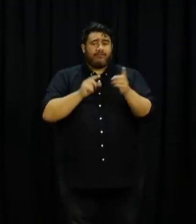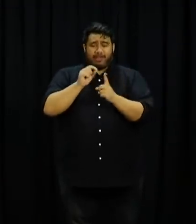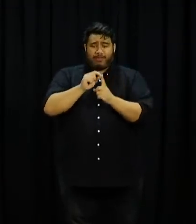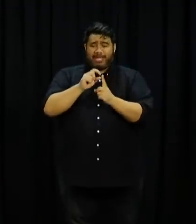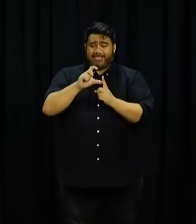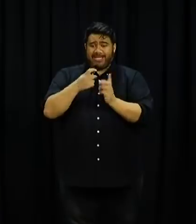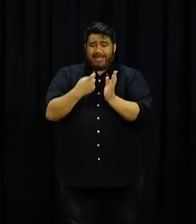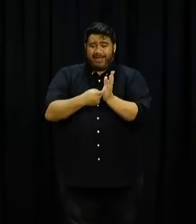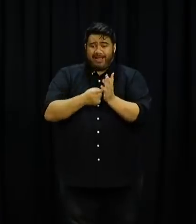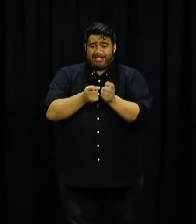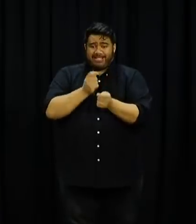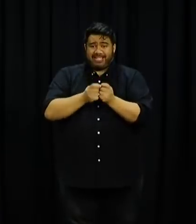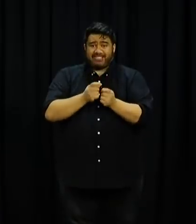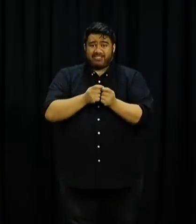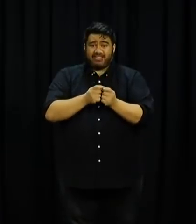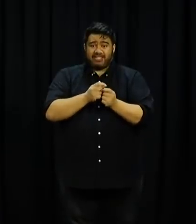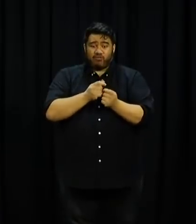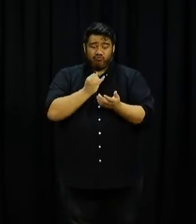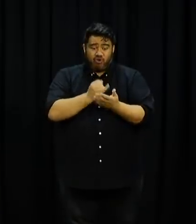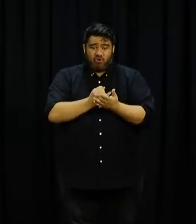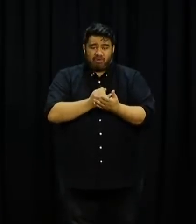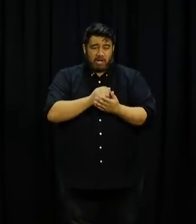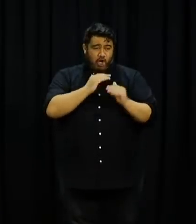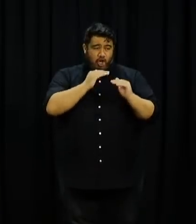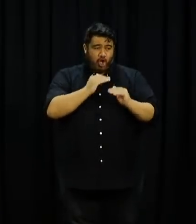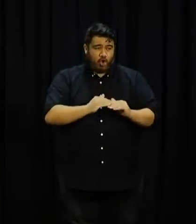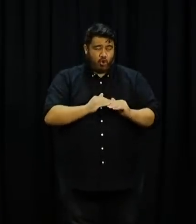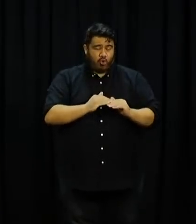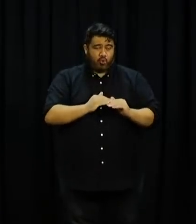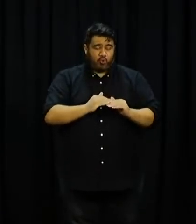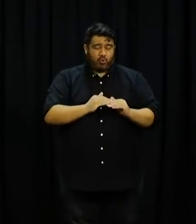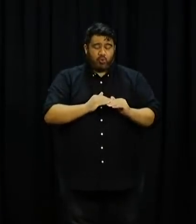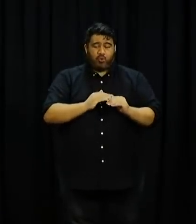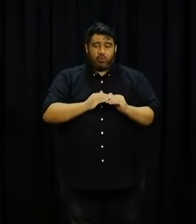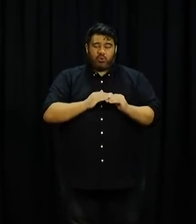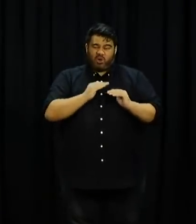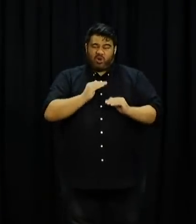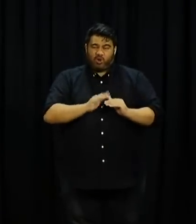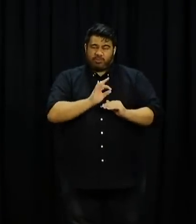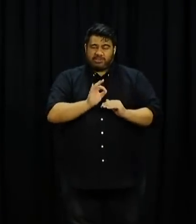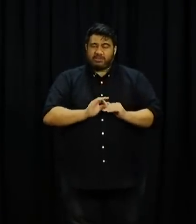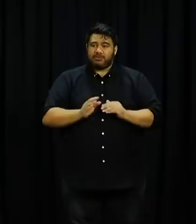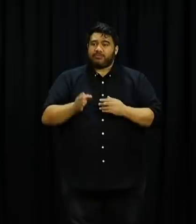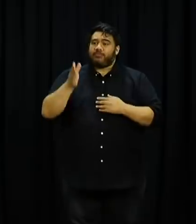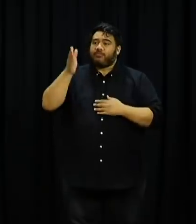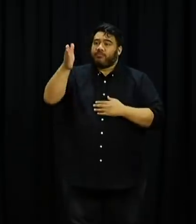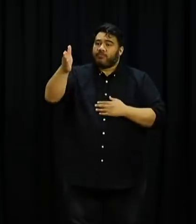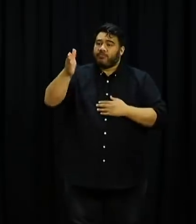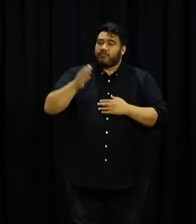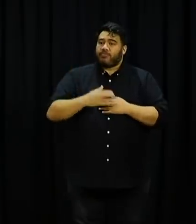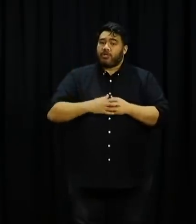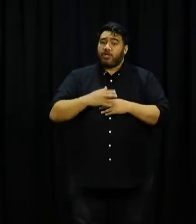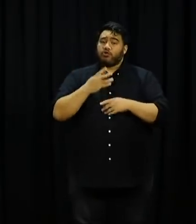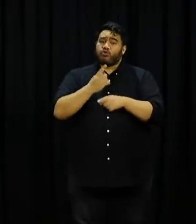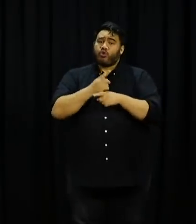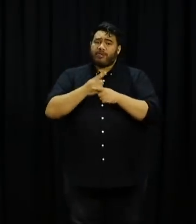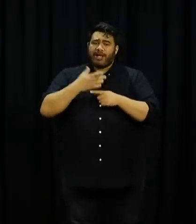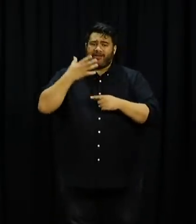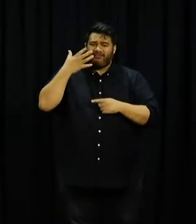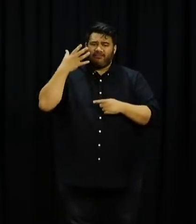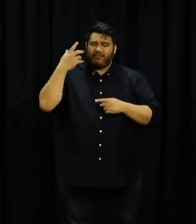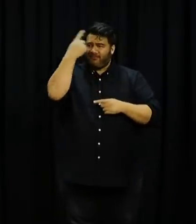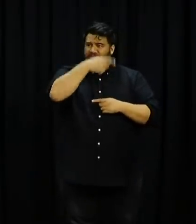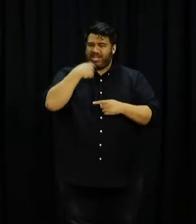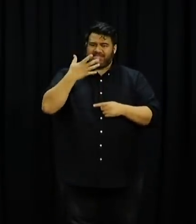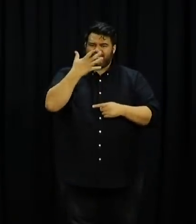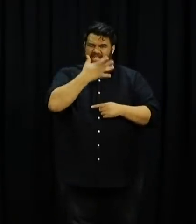test. It's low. Quite low. It started off much higher, I think, but it's declined. Yes, sorry. On masks, why have you chosen